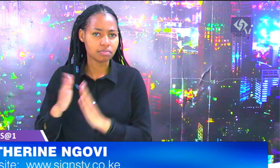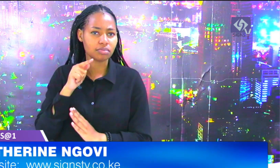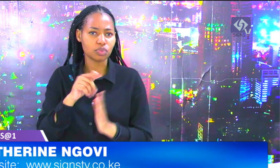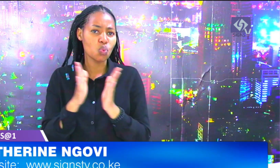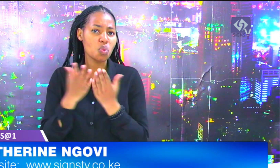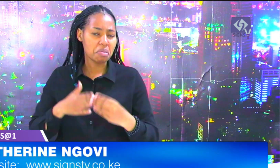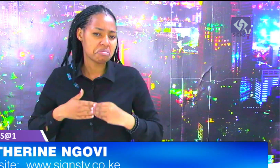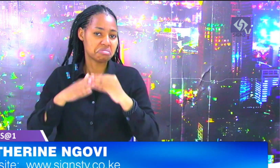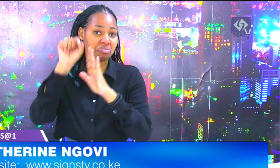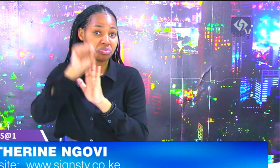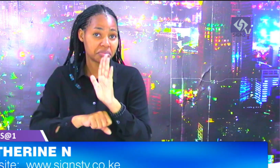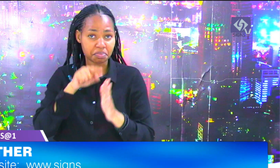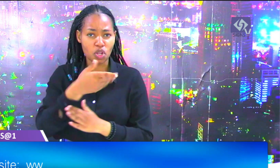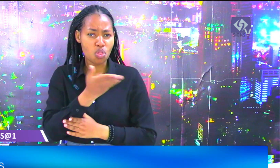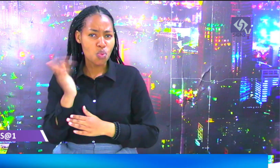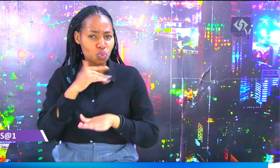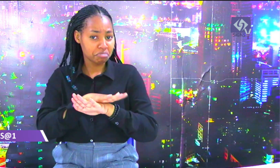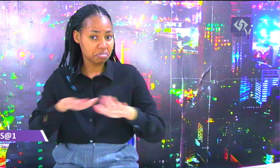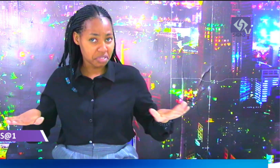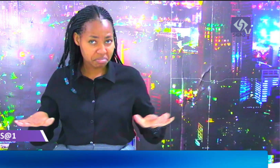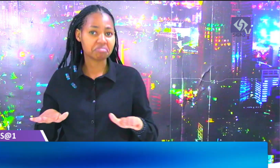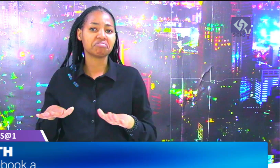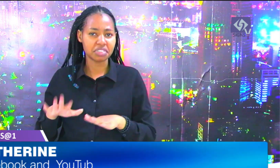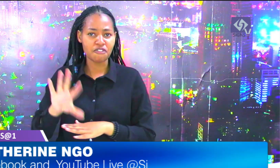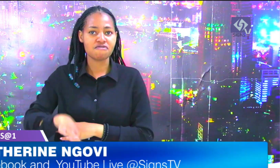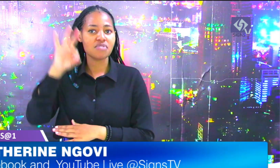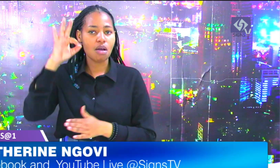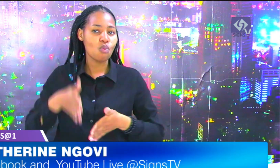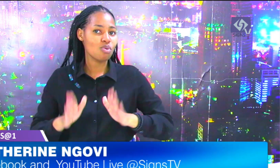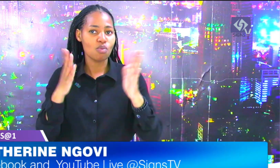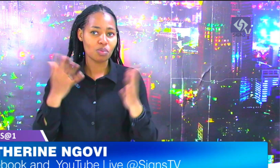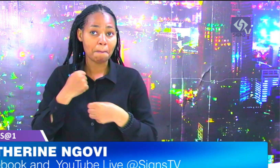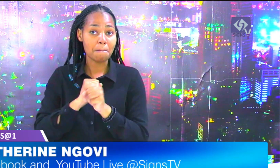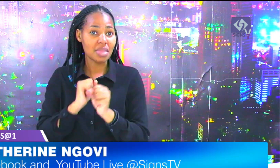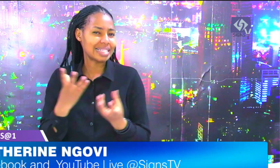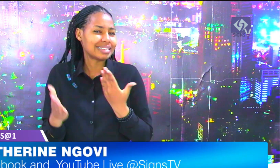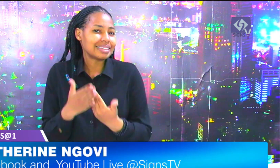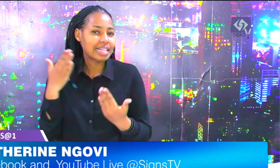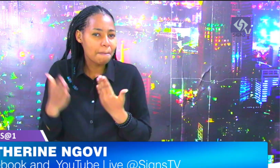County, where he also lauded the participants for their incredible performances.